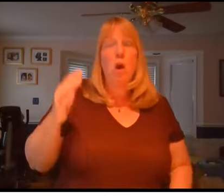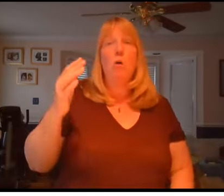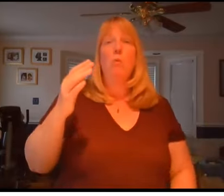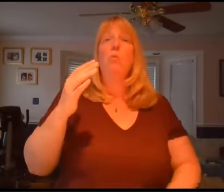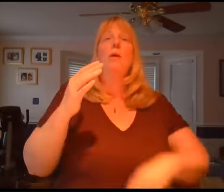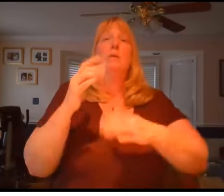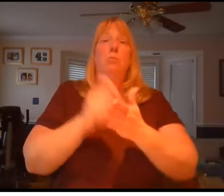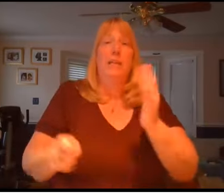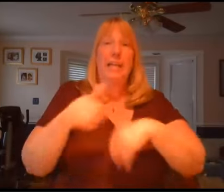children